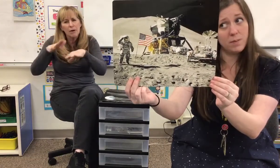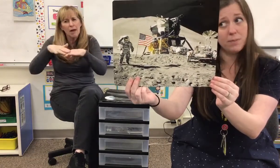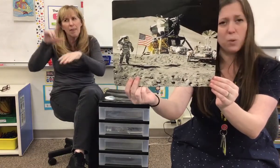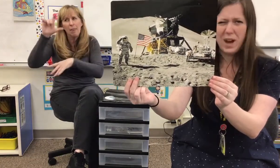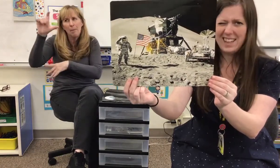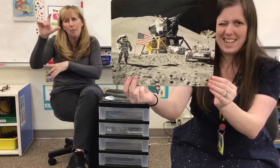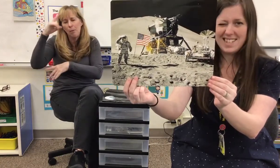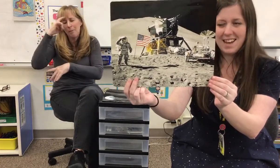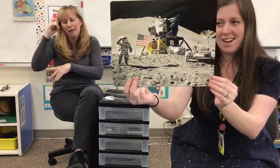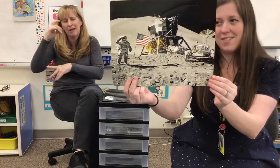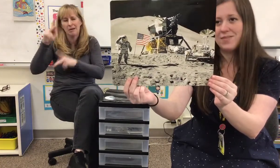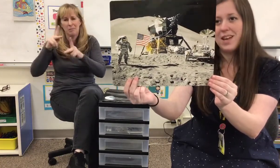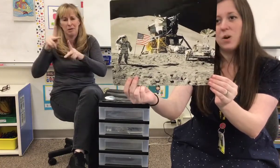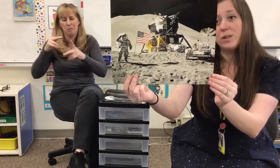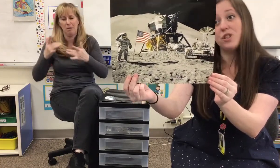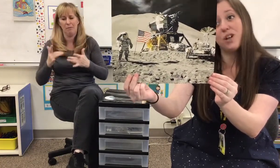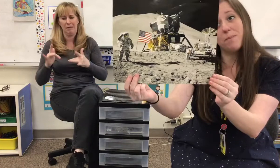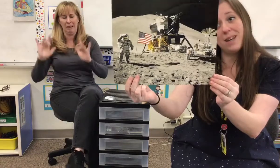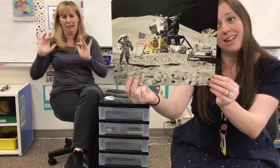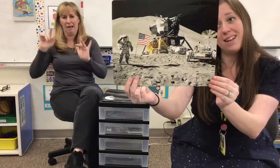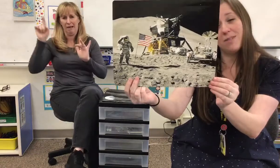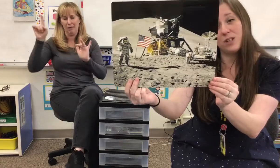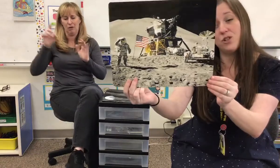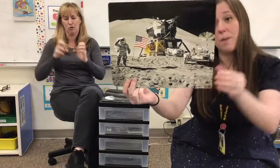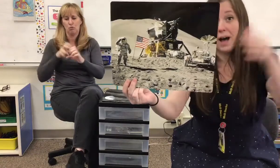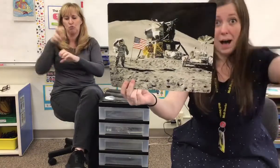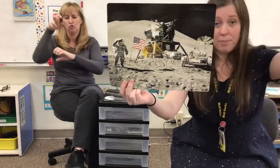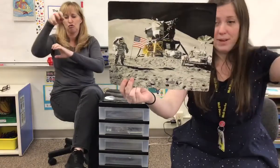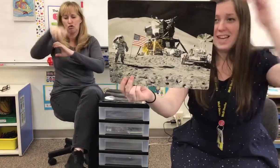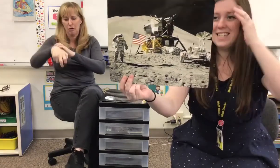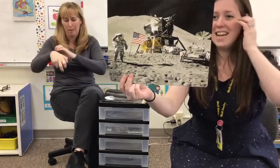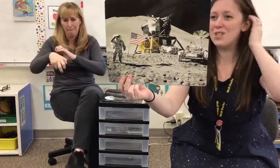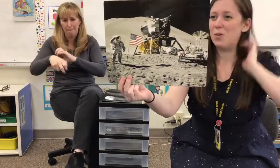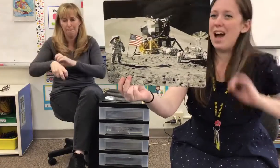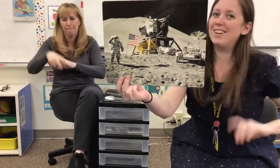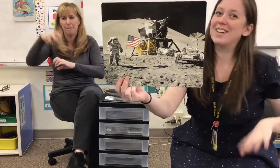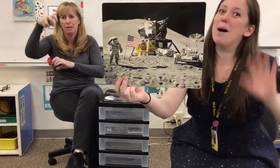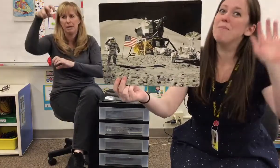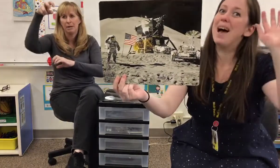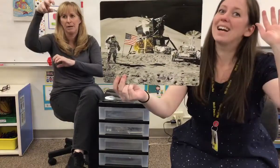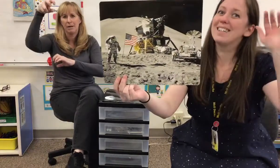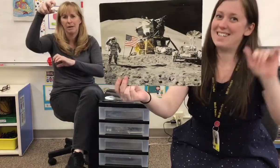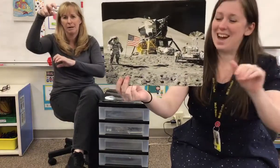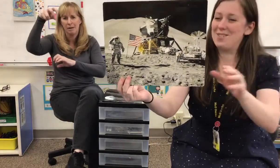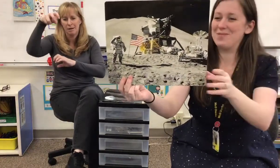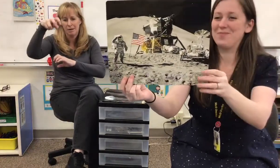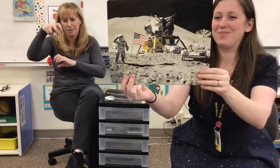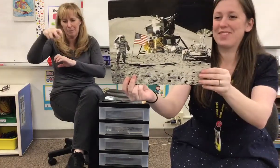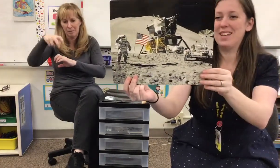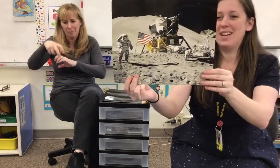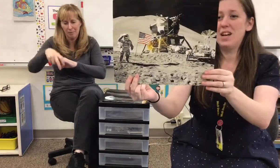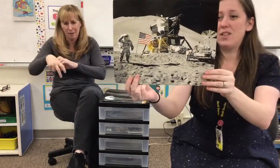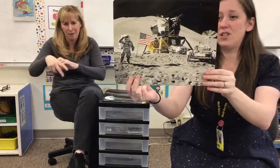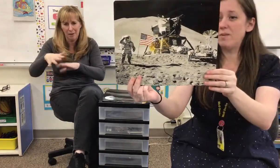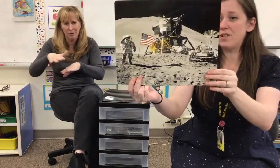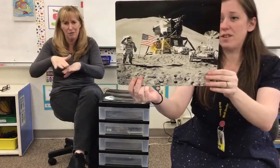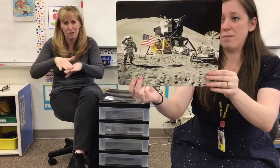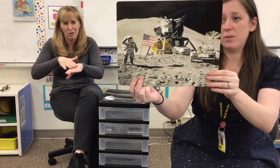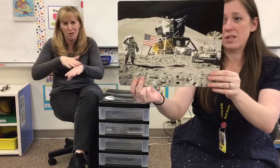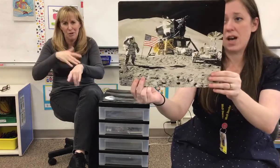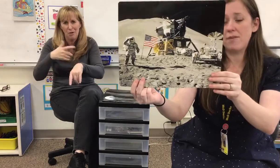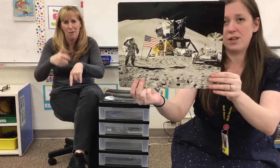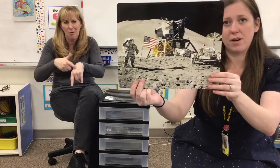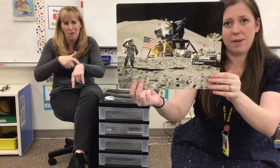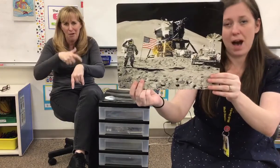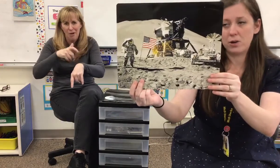fun because people weigh less there. When you jump up, it takes a while to come back down. The surface of the